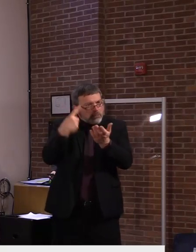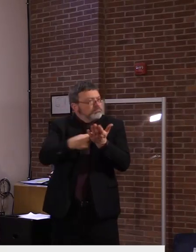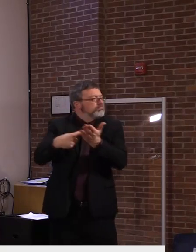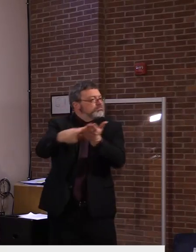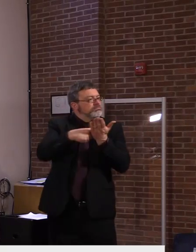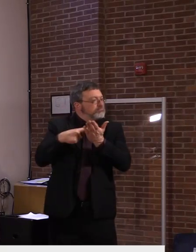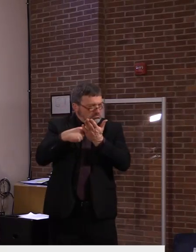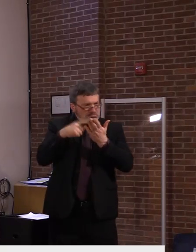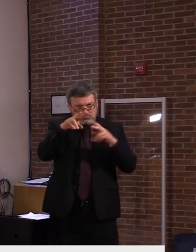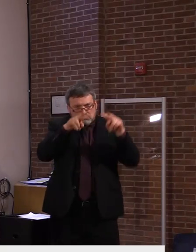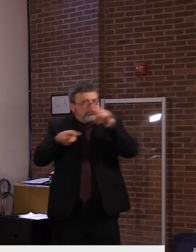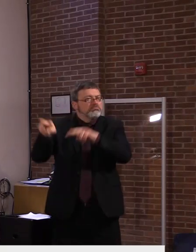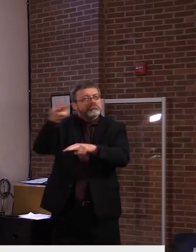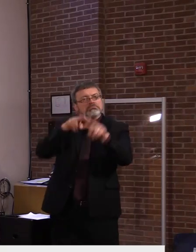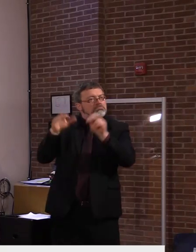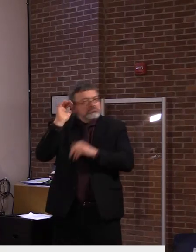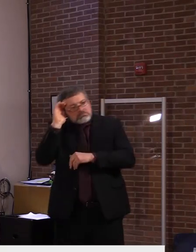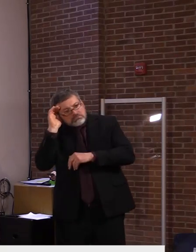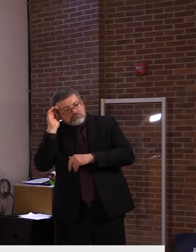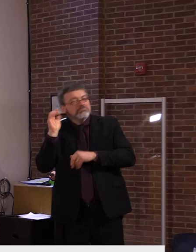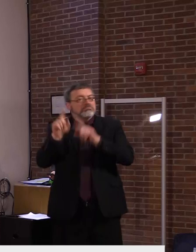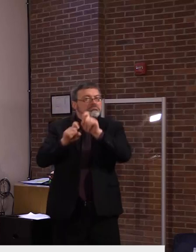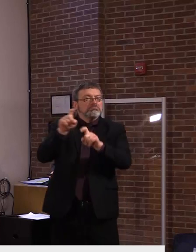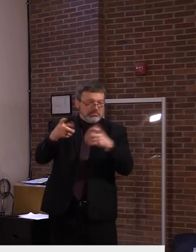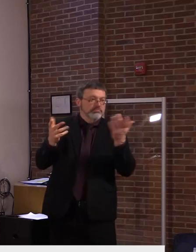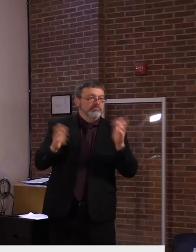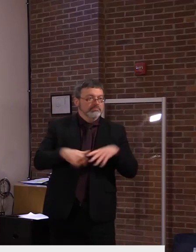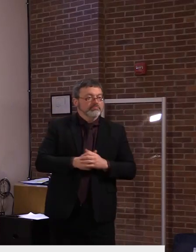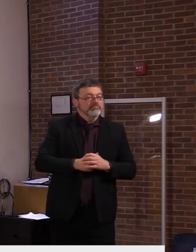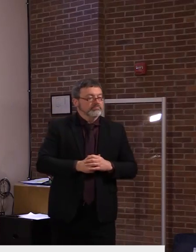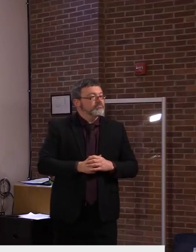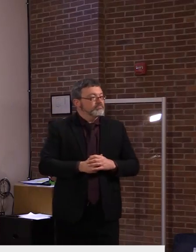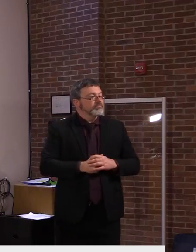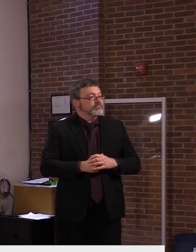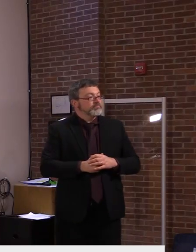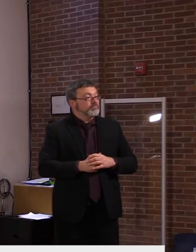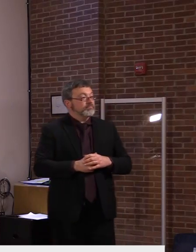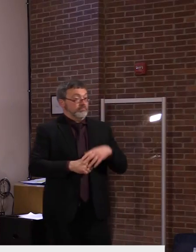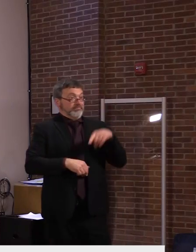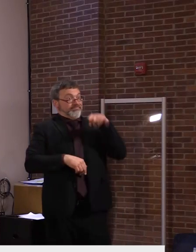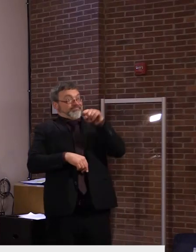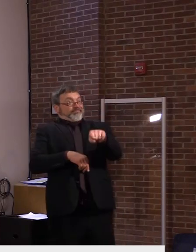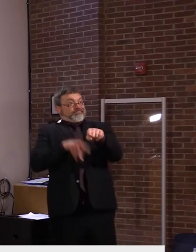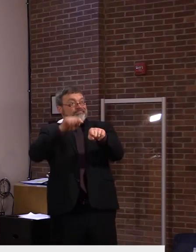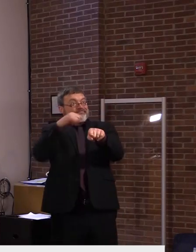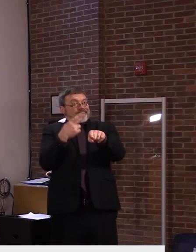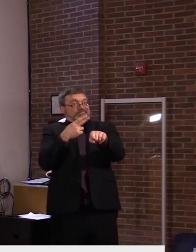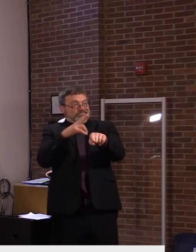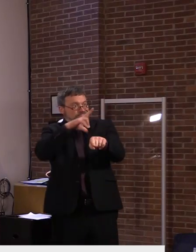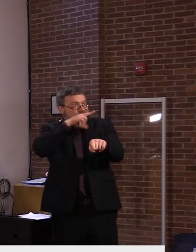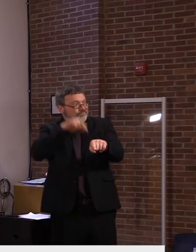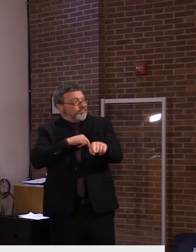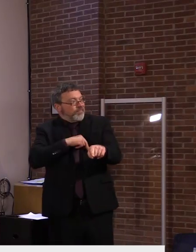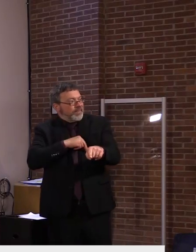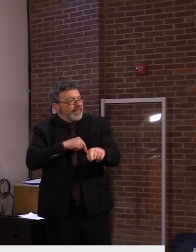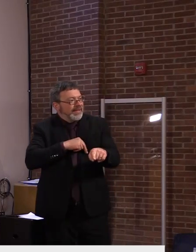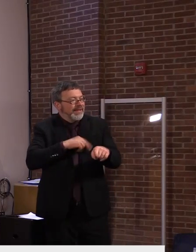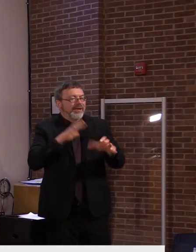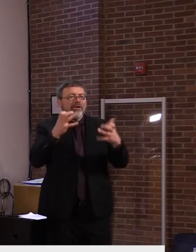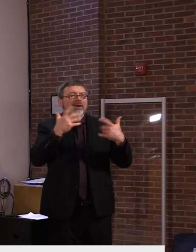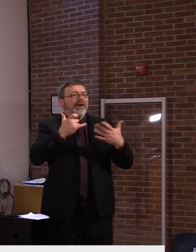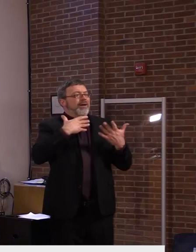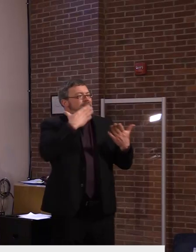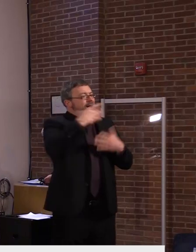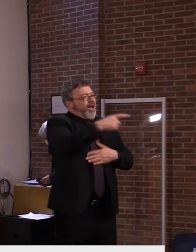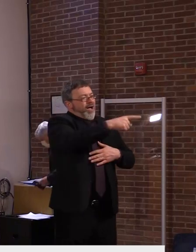You all know Thanksgiving is on Thursday, and I certainly want to add my wishes to all Vermonters to have a happy and healthy